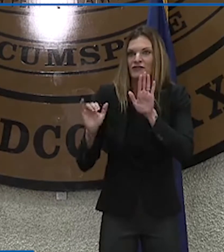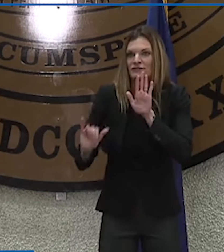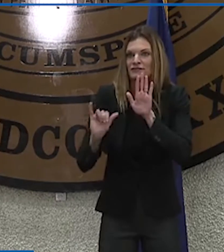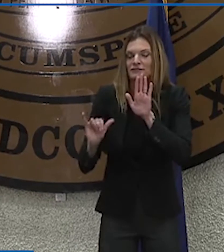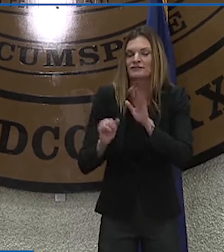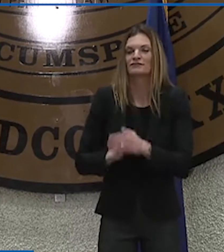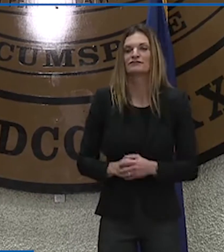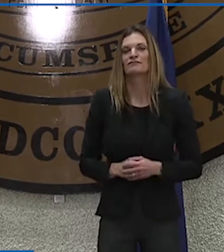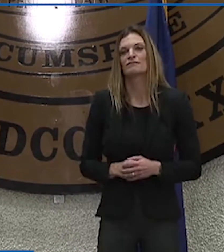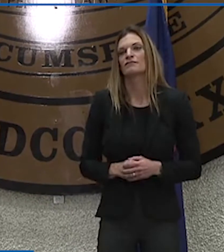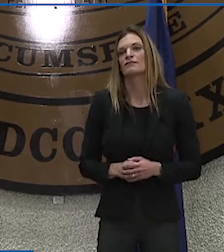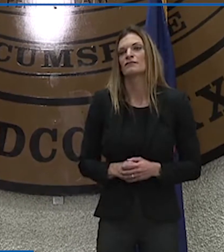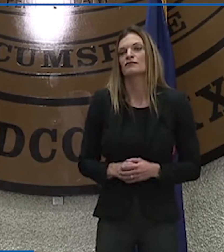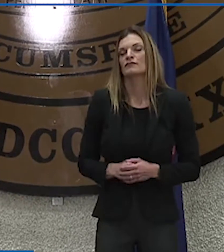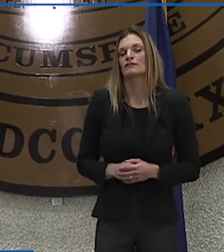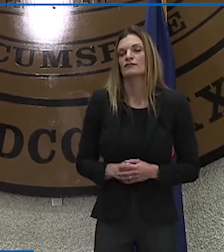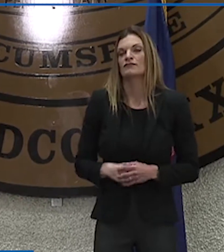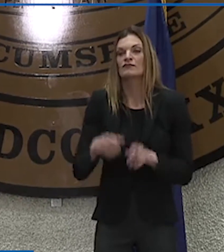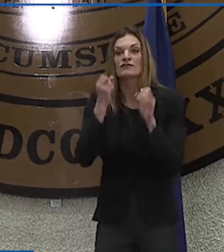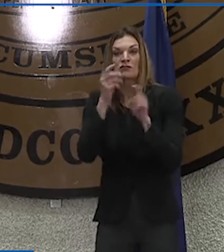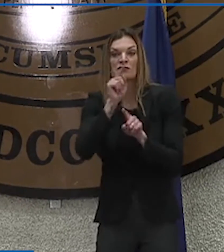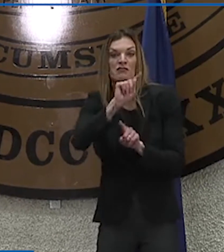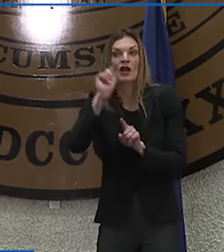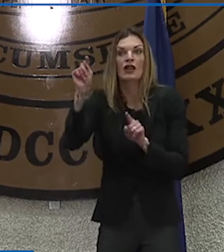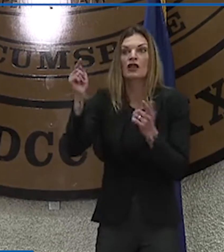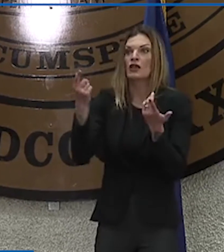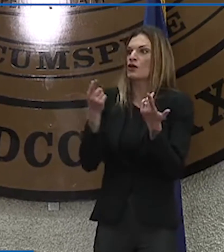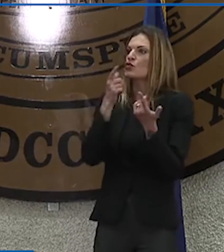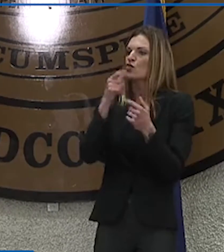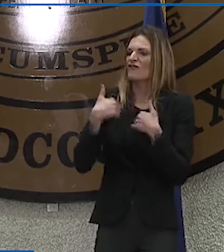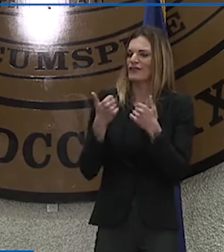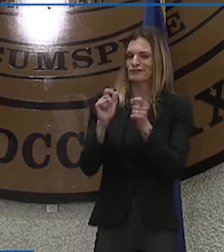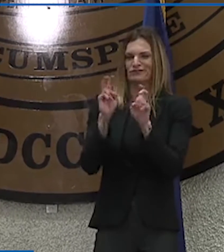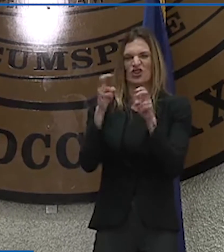Michigan, and they were not eligible for expungement until today.